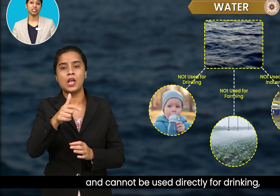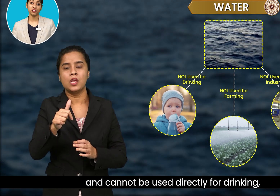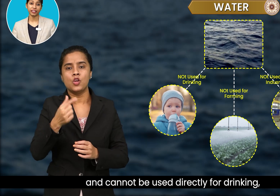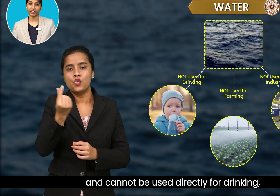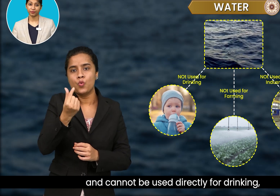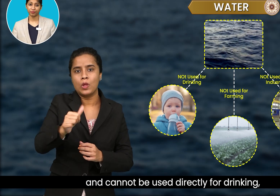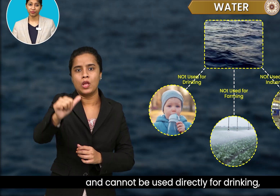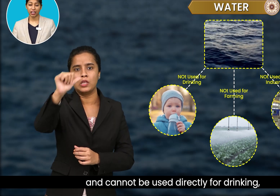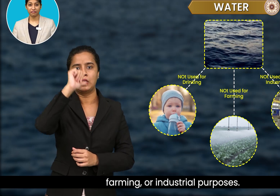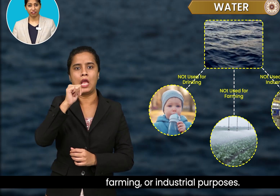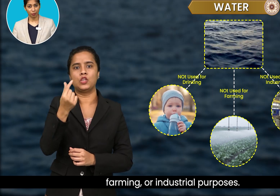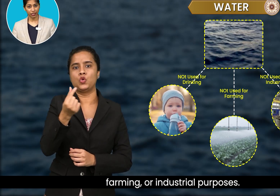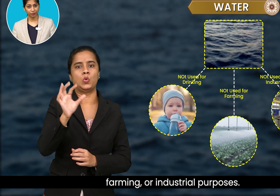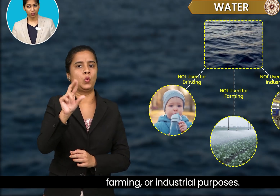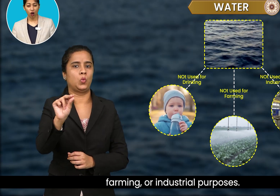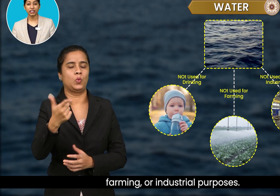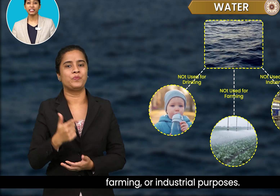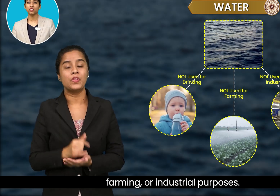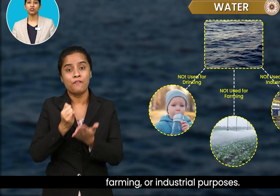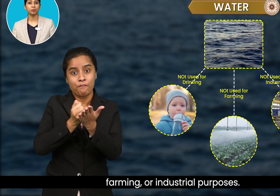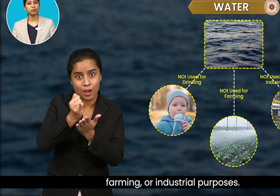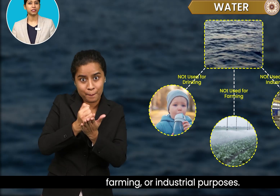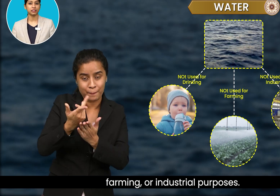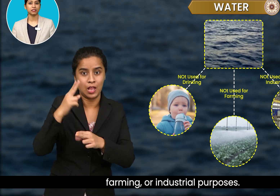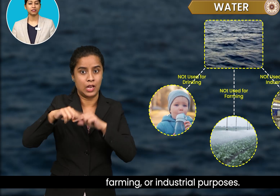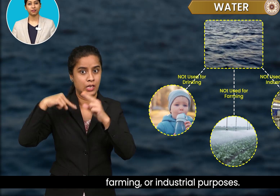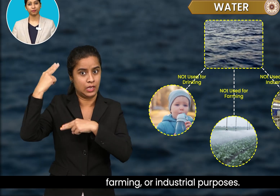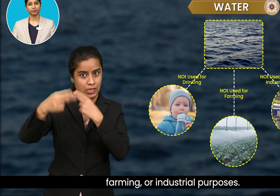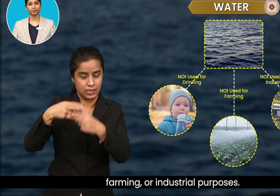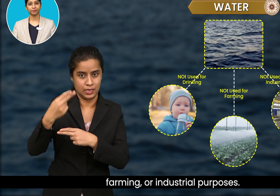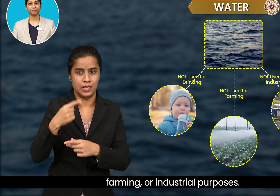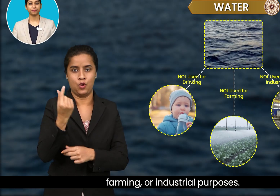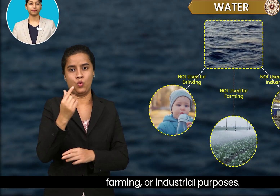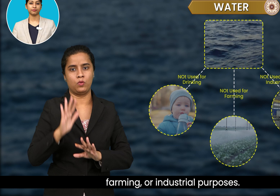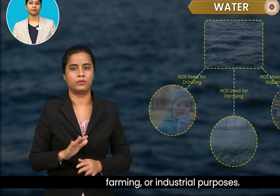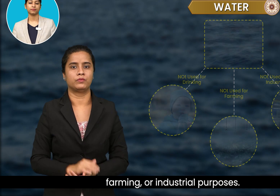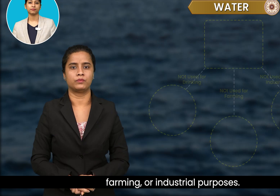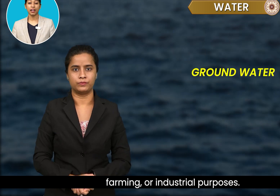directly for drinking, farming, or industrial purposes.